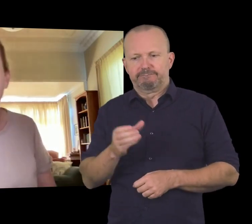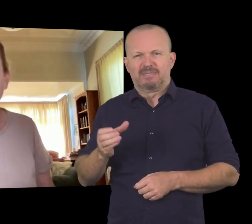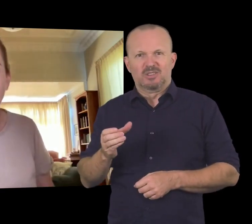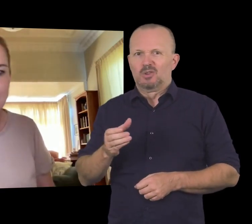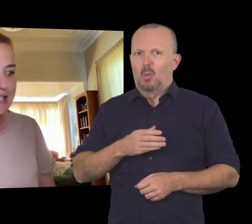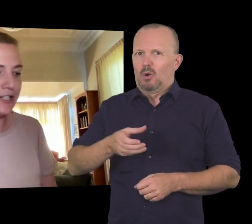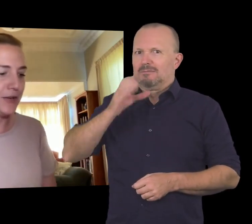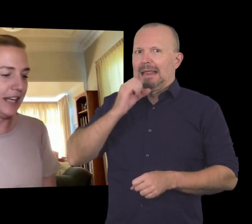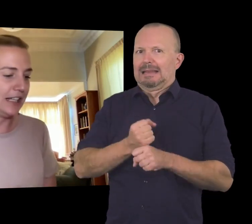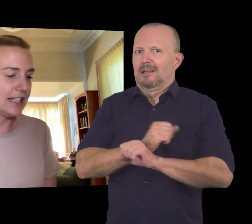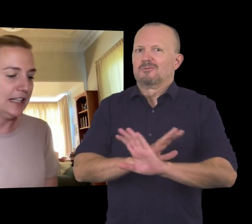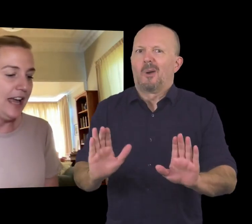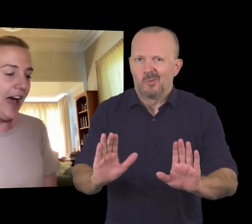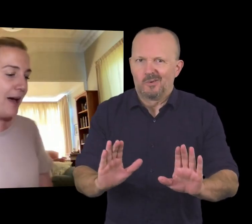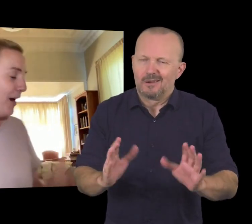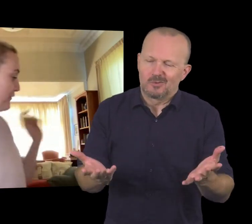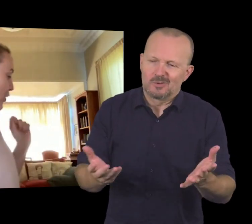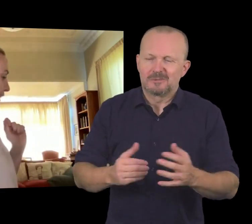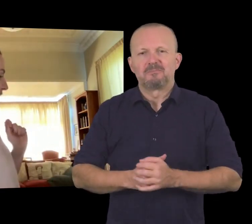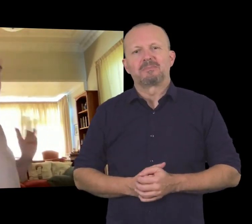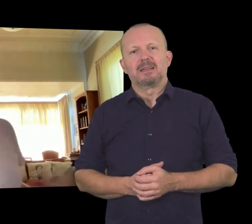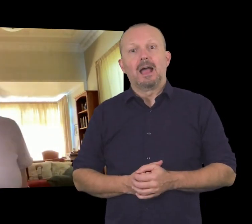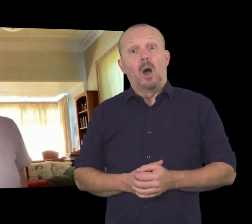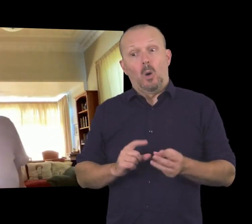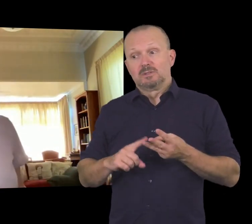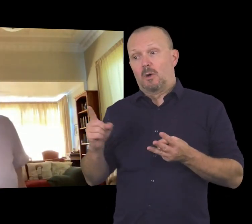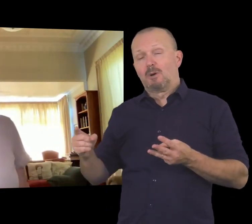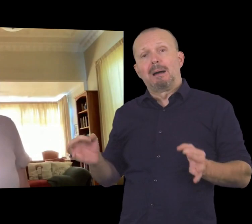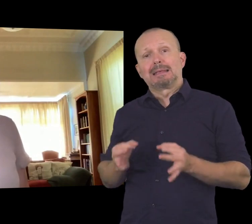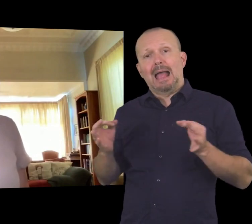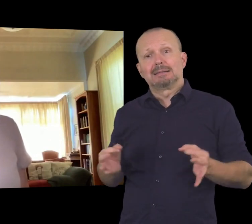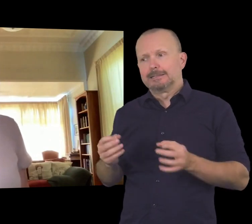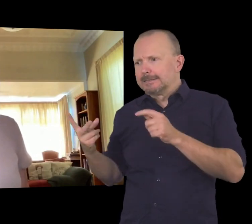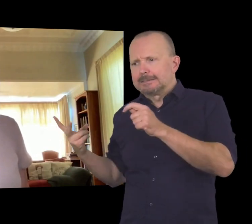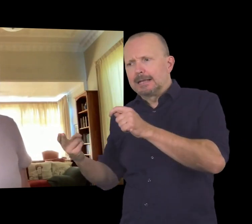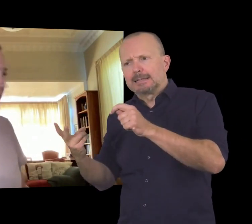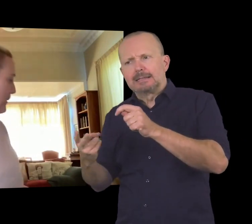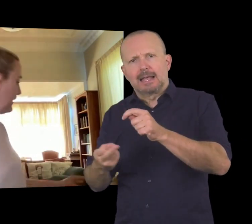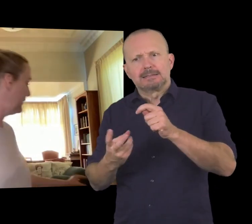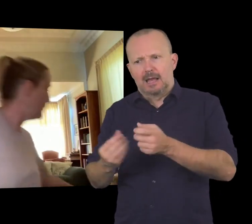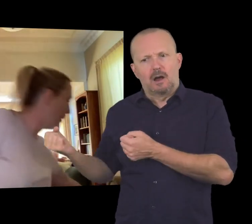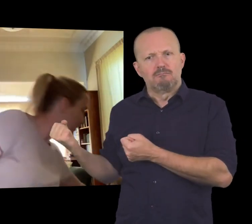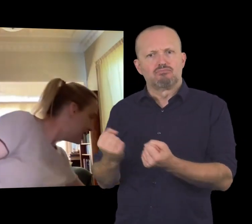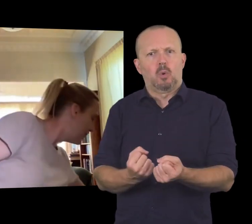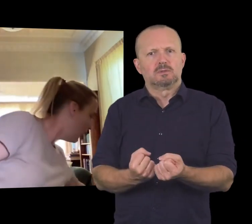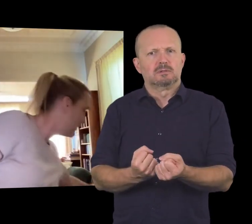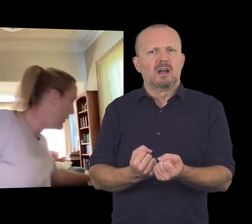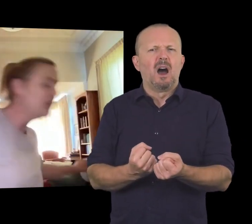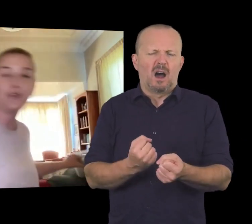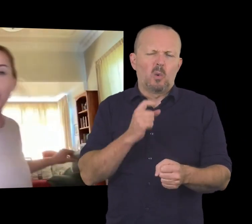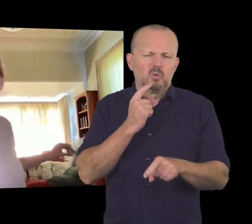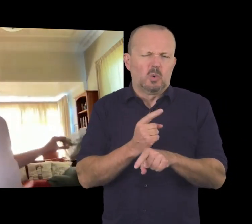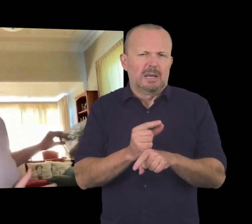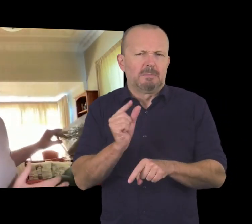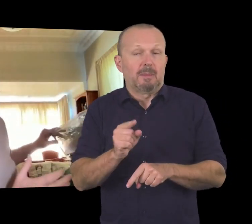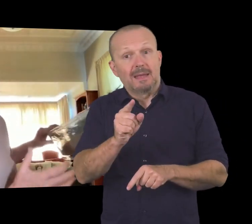But obviously you don't want someone to drink that glitter. I've got leaves and foliage from my garden, and I'm going to speak a little bit about this because when